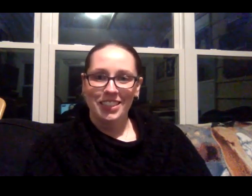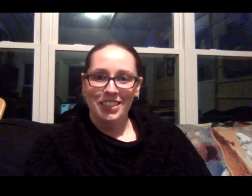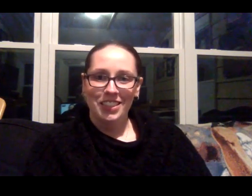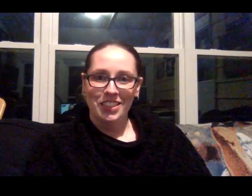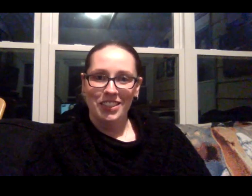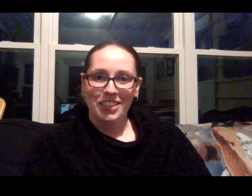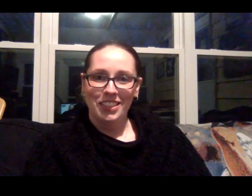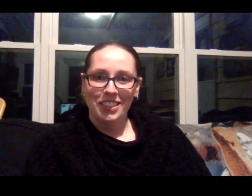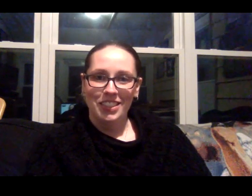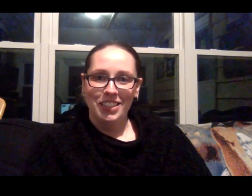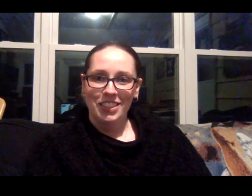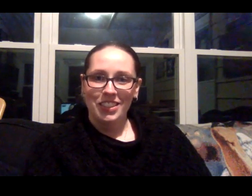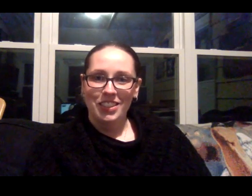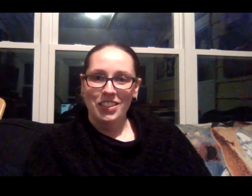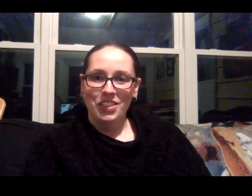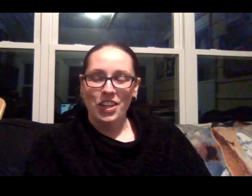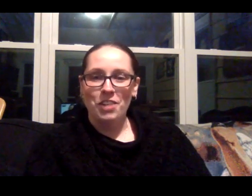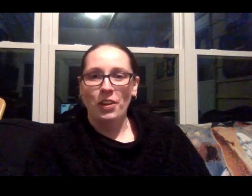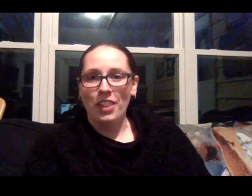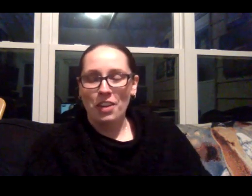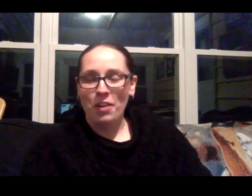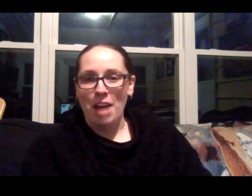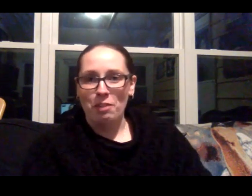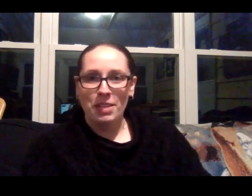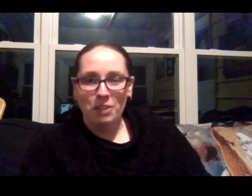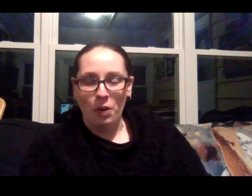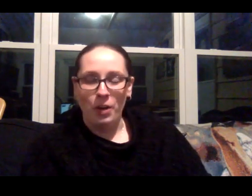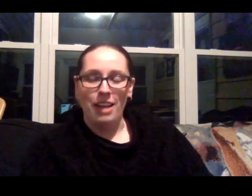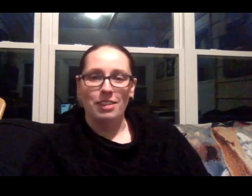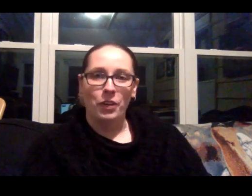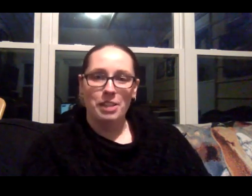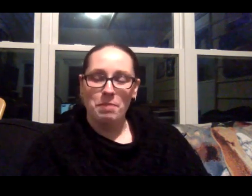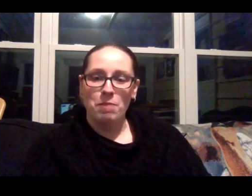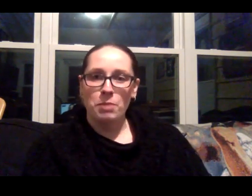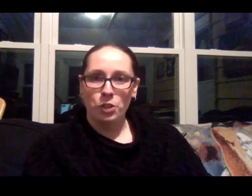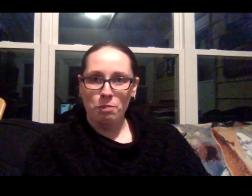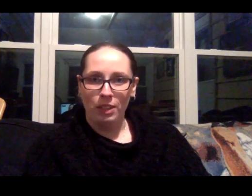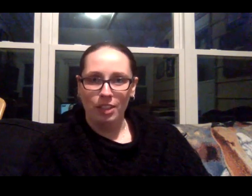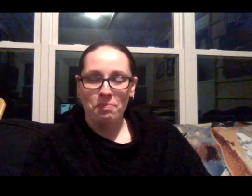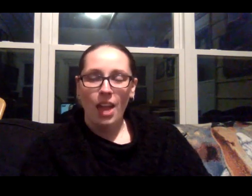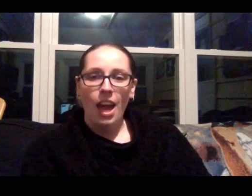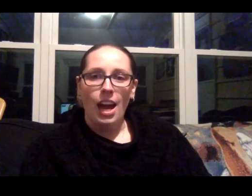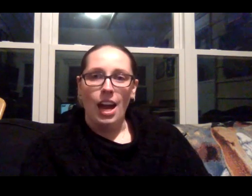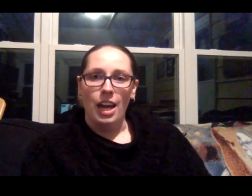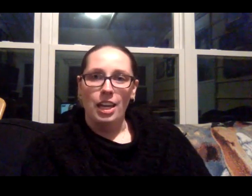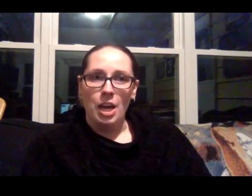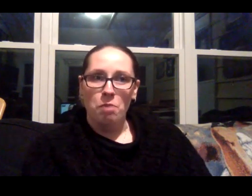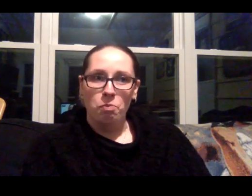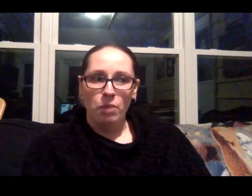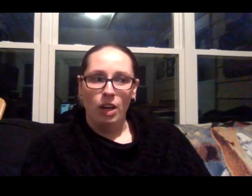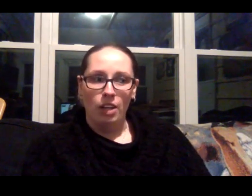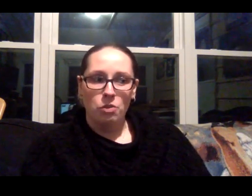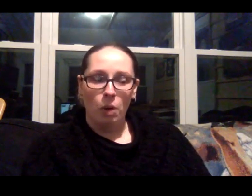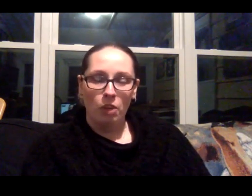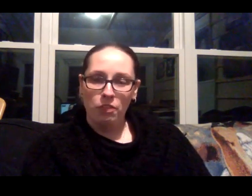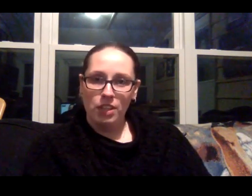and tell them a little bit about yourself. Sure. Well, thank you for having me. So as Laura said, my name is Patricia Miller. I am